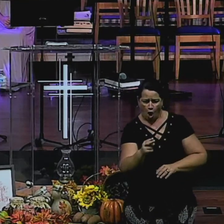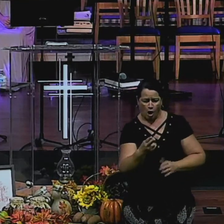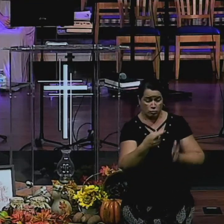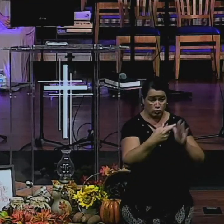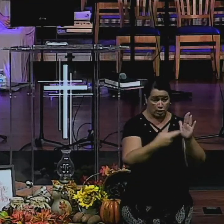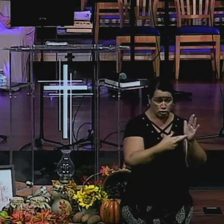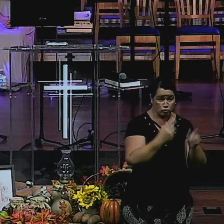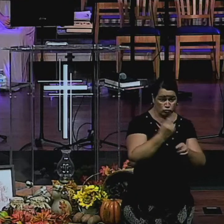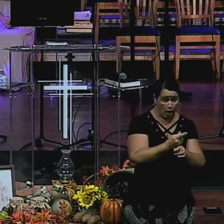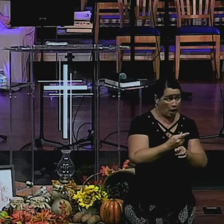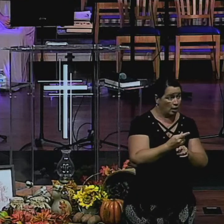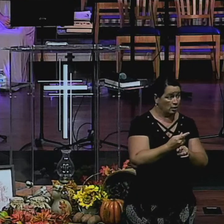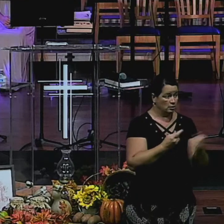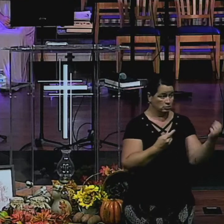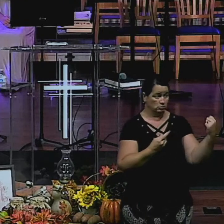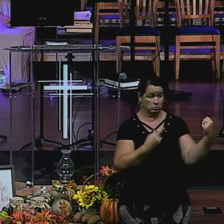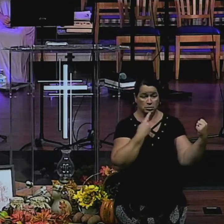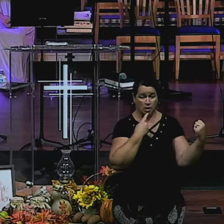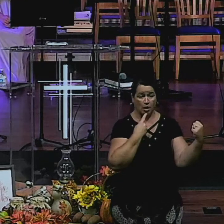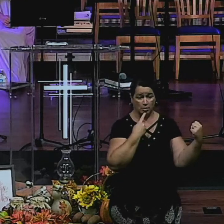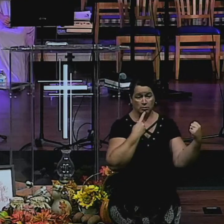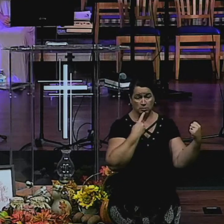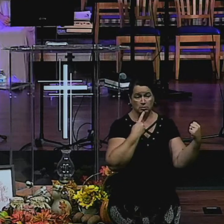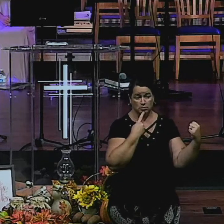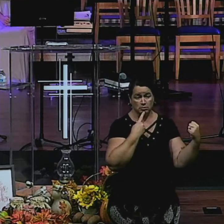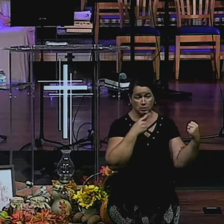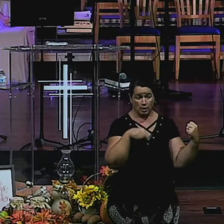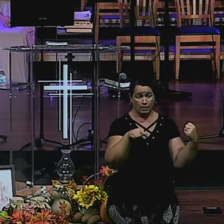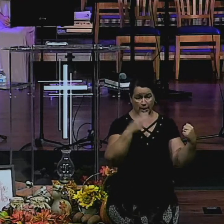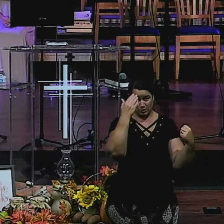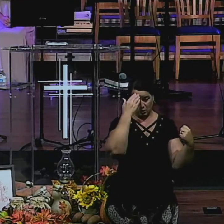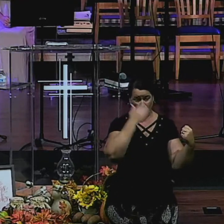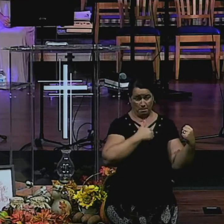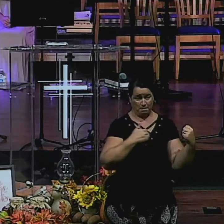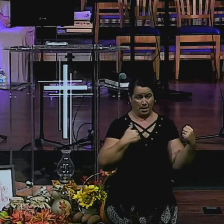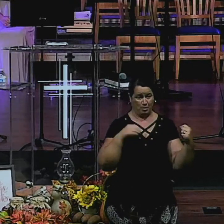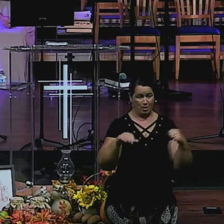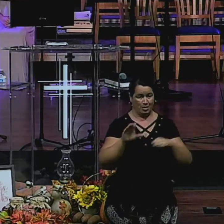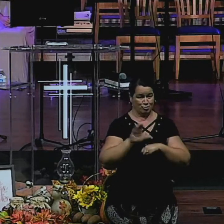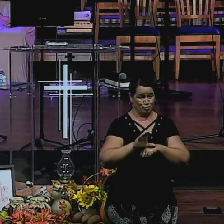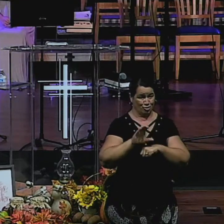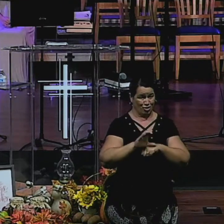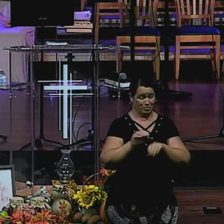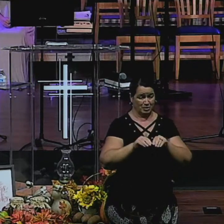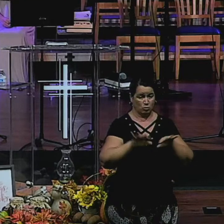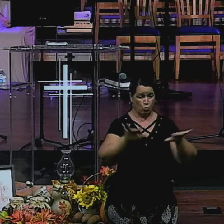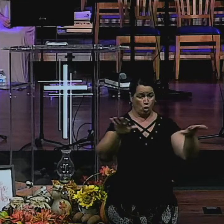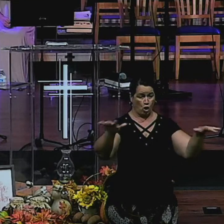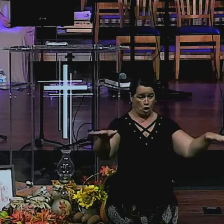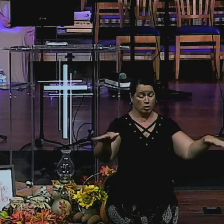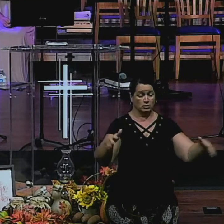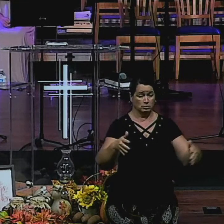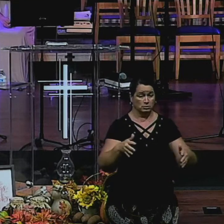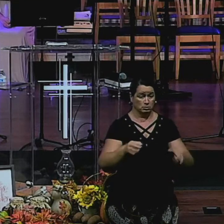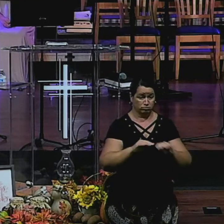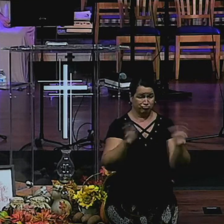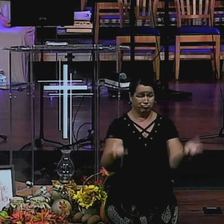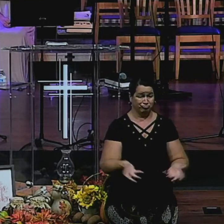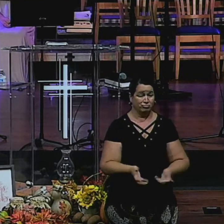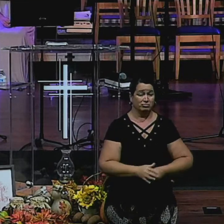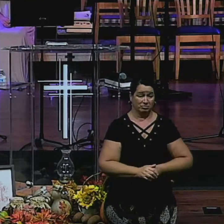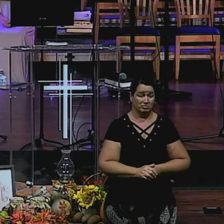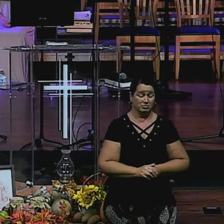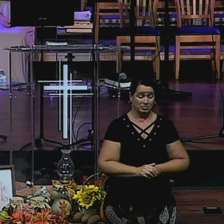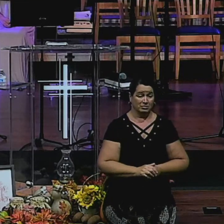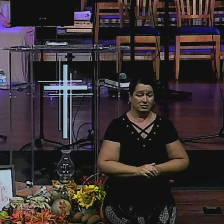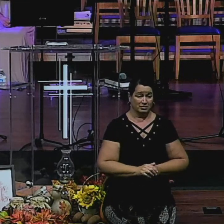It is, because they're encouraged by that. They know, you know, she's a member of our church, but listen, this is a, you know, just frankly,